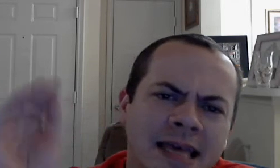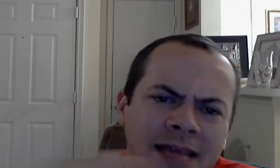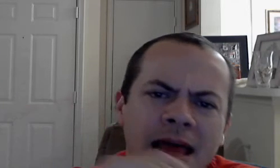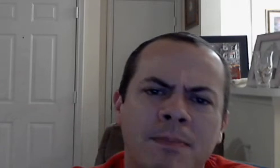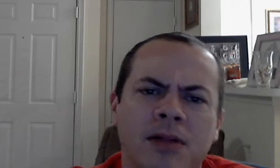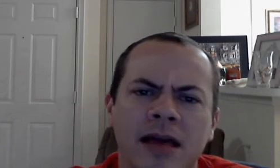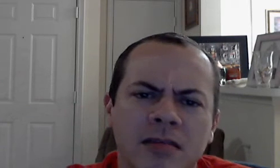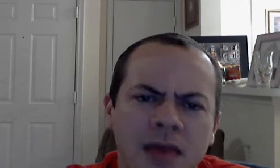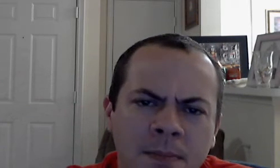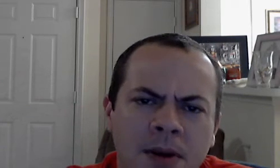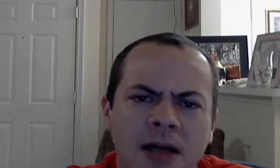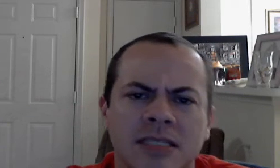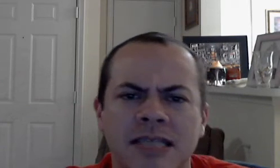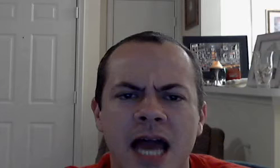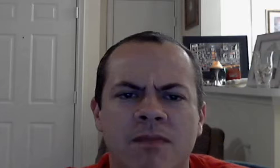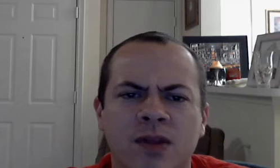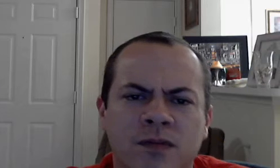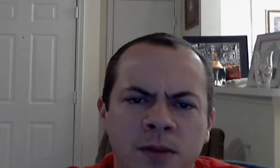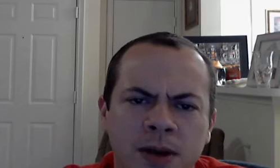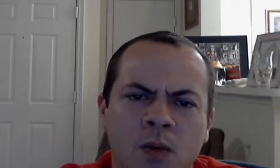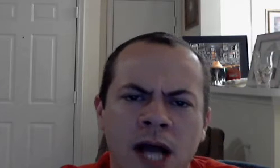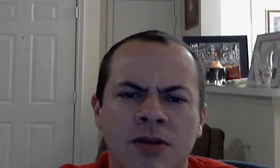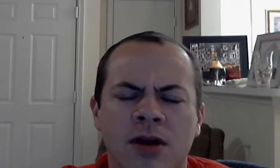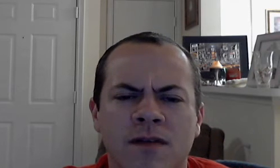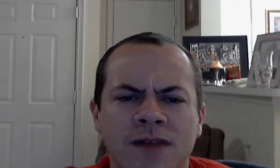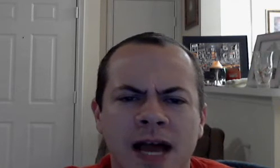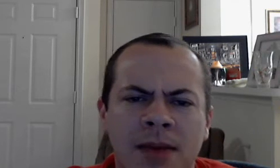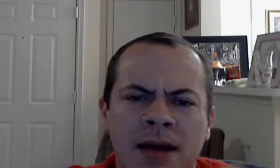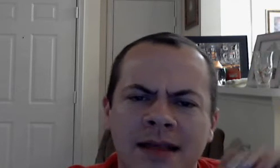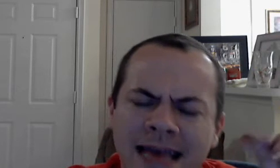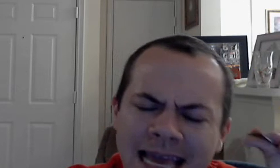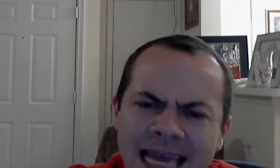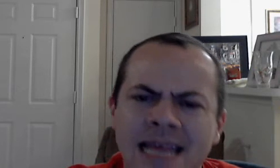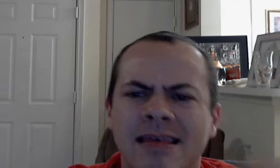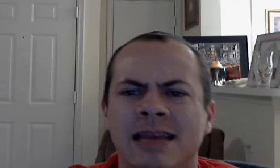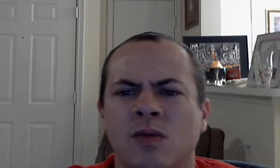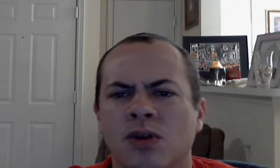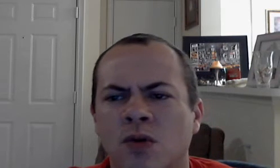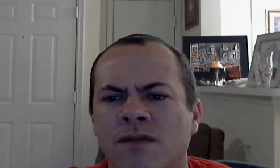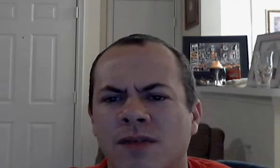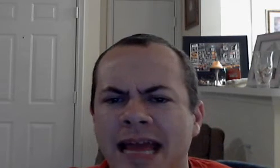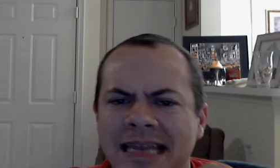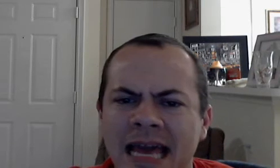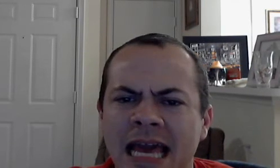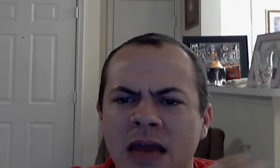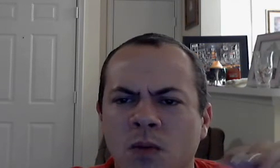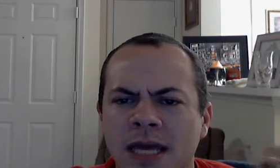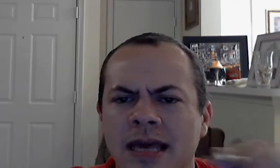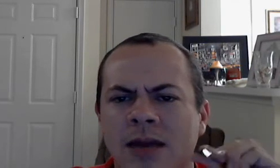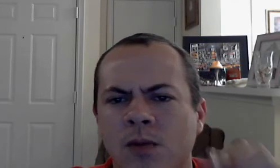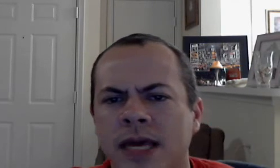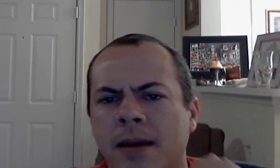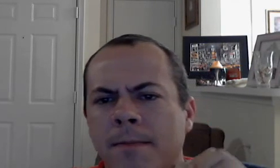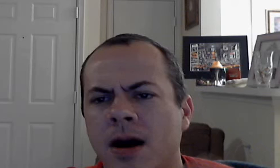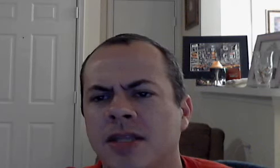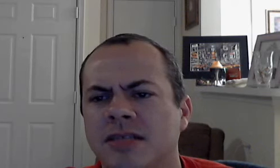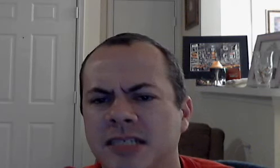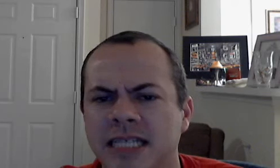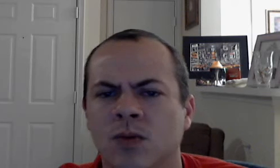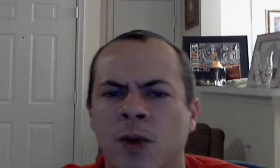Get that play. Ten bucks. Sign up for the free pick while you're there. You'll find out about anything that we're doing for that day, weekend, week, month, season,